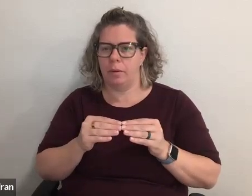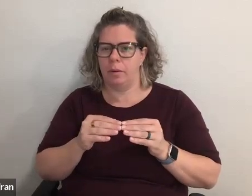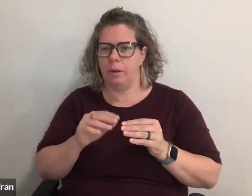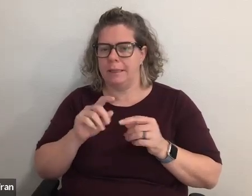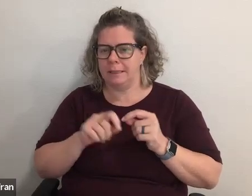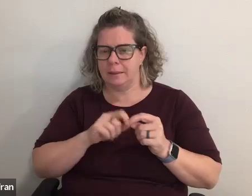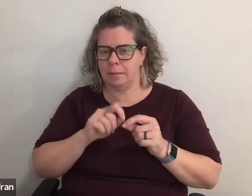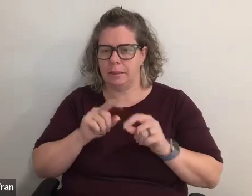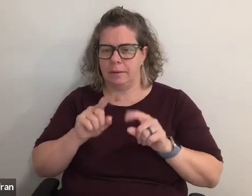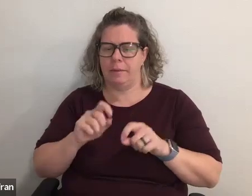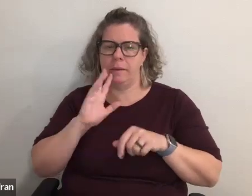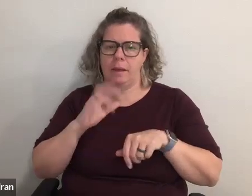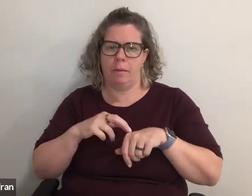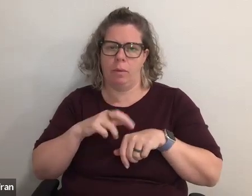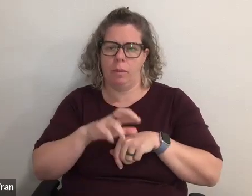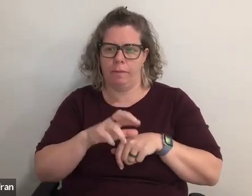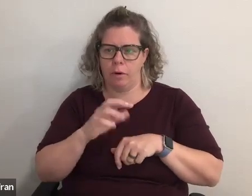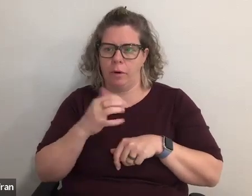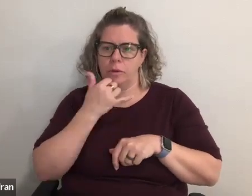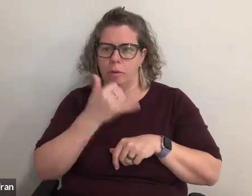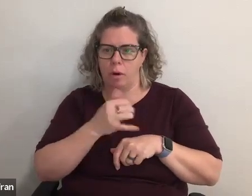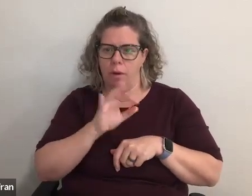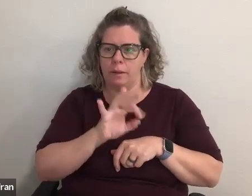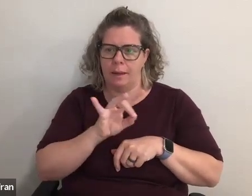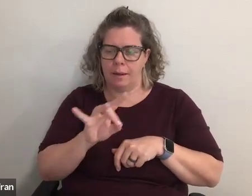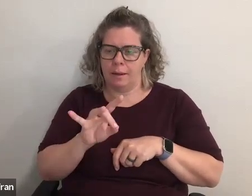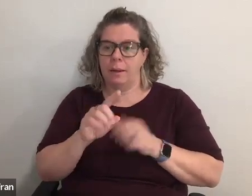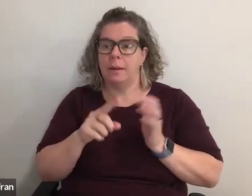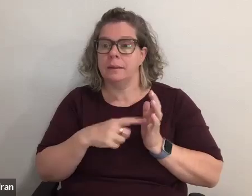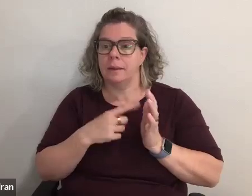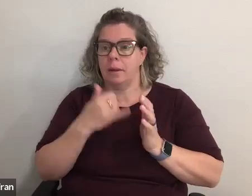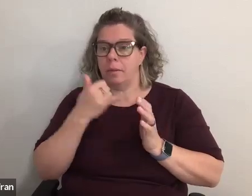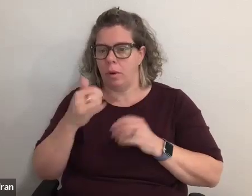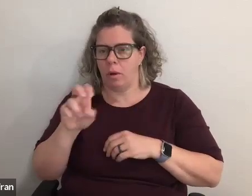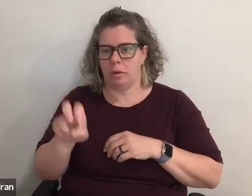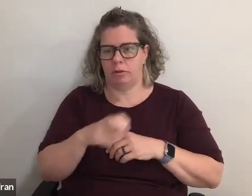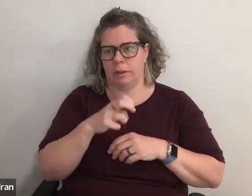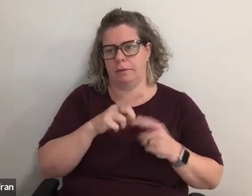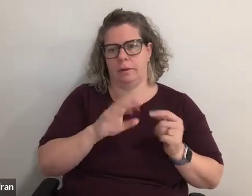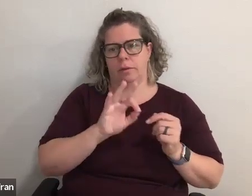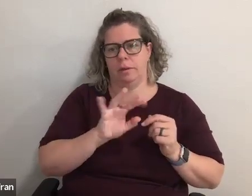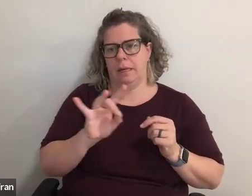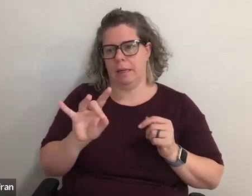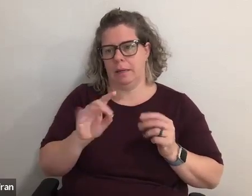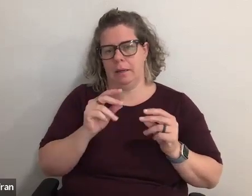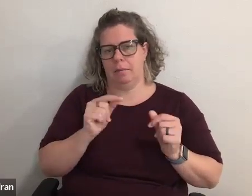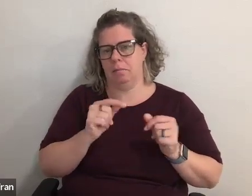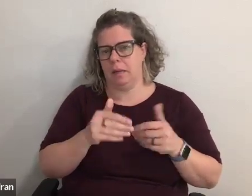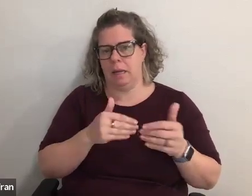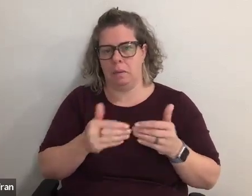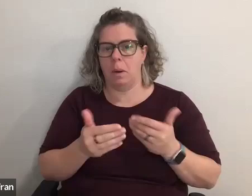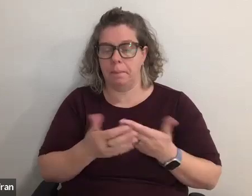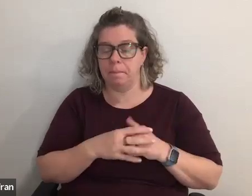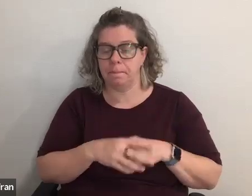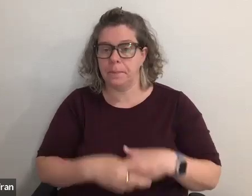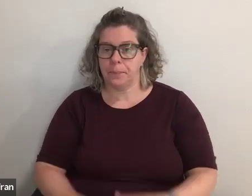and they often refer people to us. Sometimes when people call there, they'll transfer them to us, and they'll get 988 anyway.